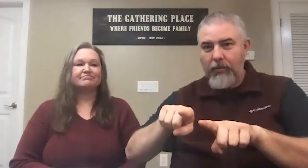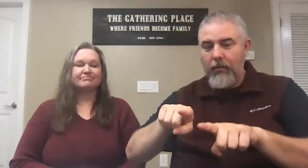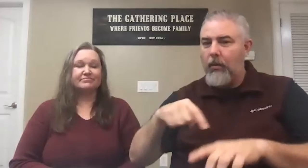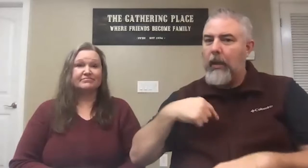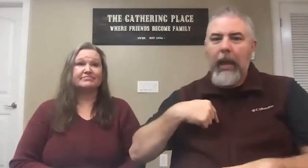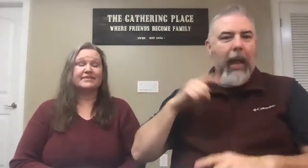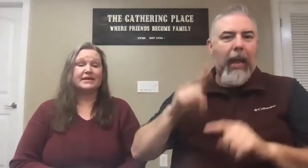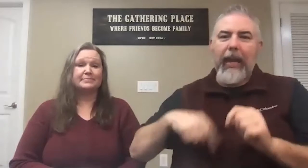compromise.